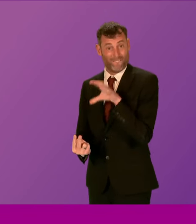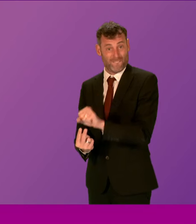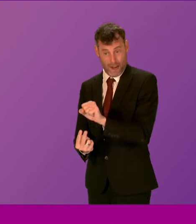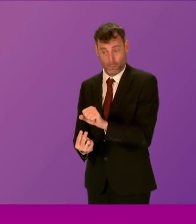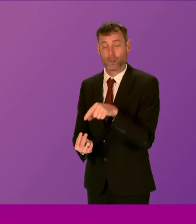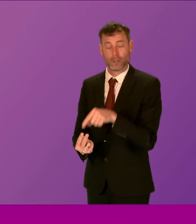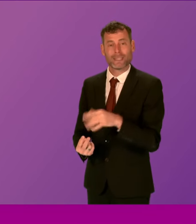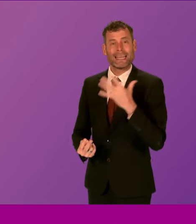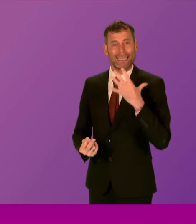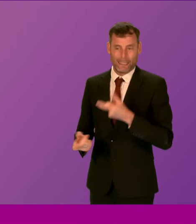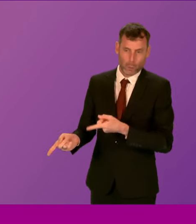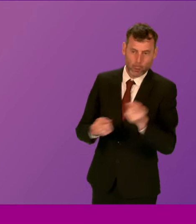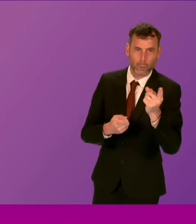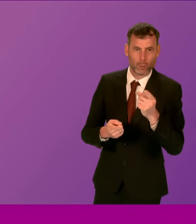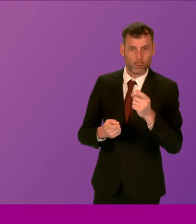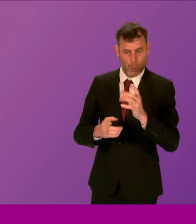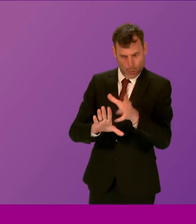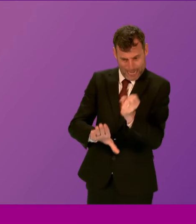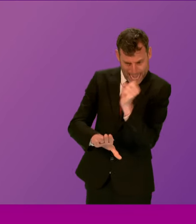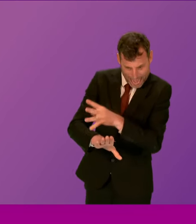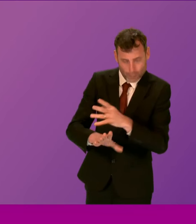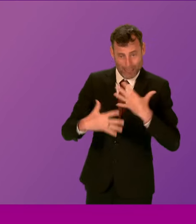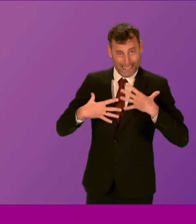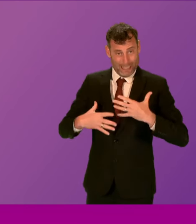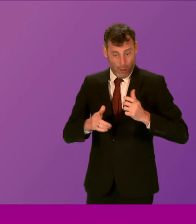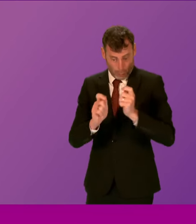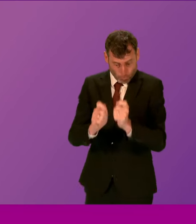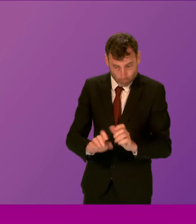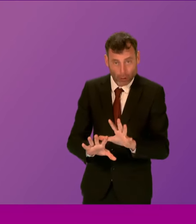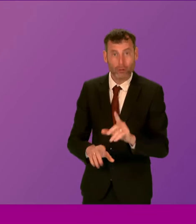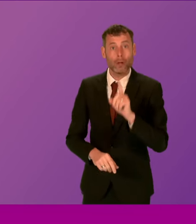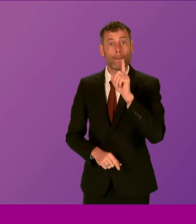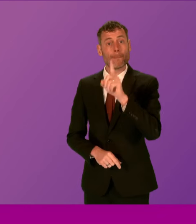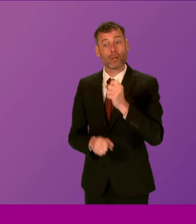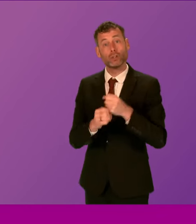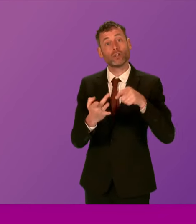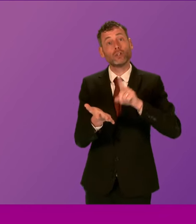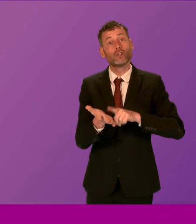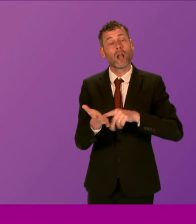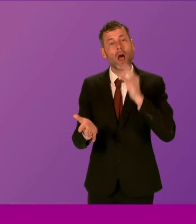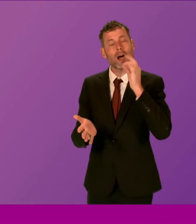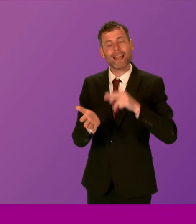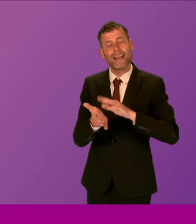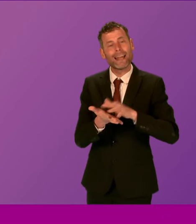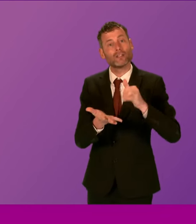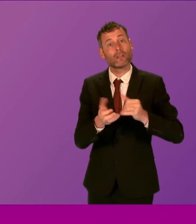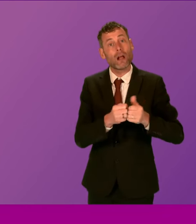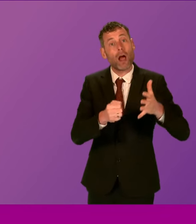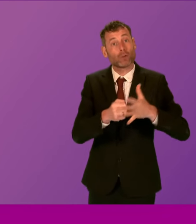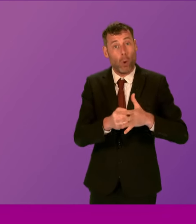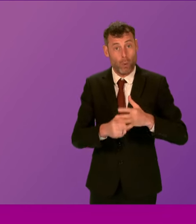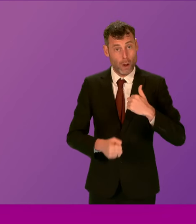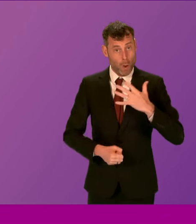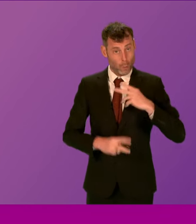reconstruction in Edinburgh. But Jill was repeatedly denied genetic testing in NHS Glasgow, despite her family history.